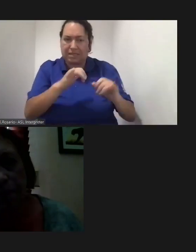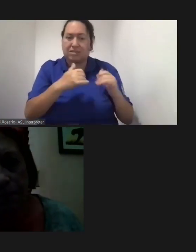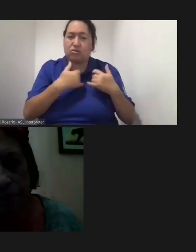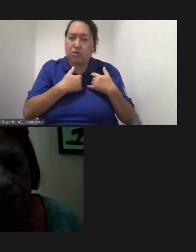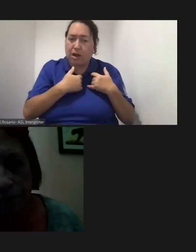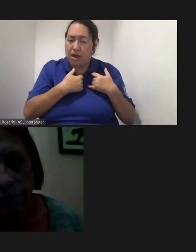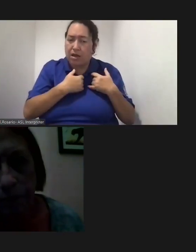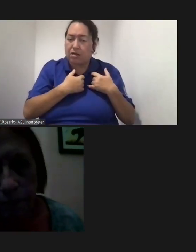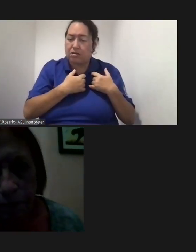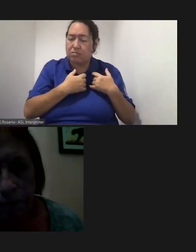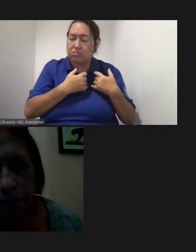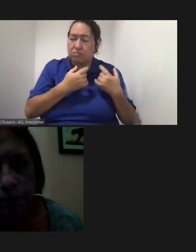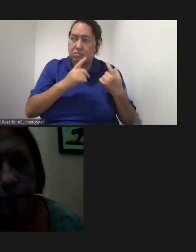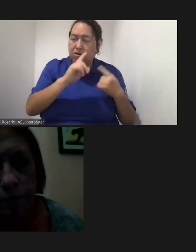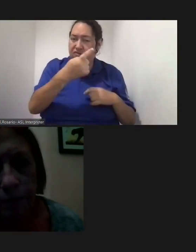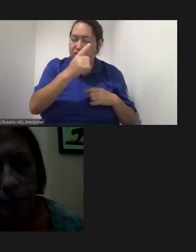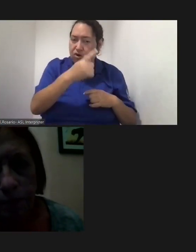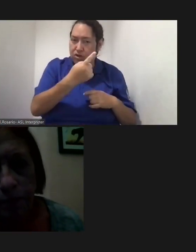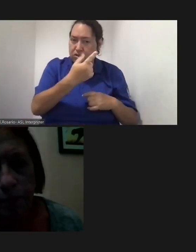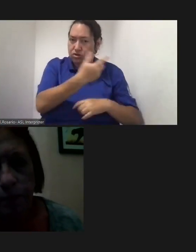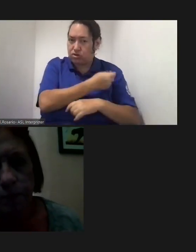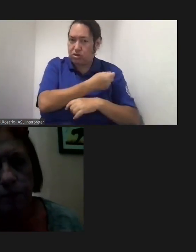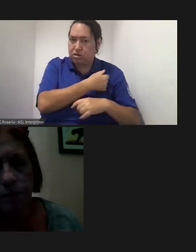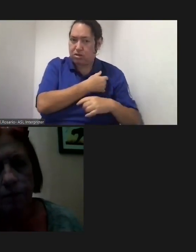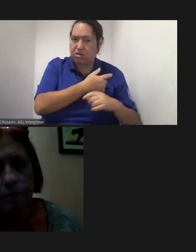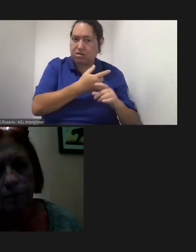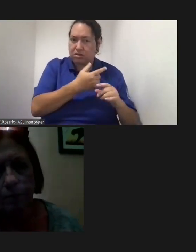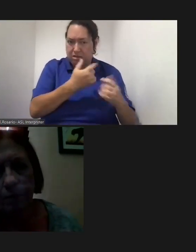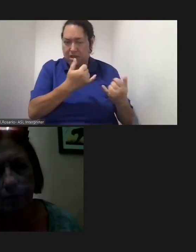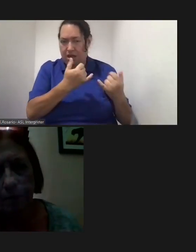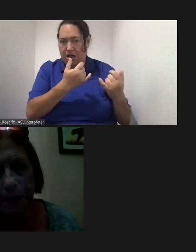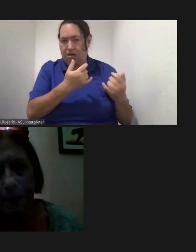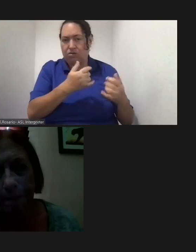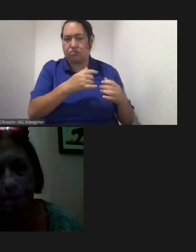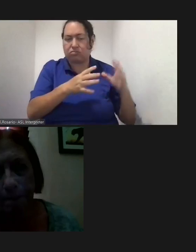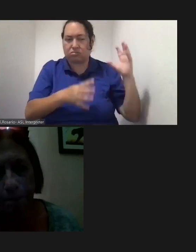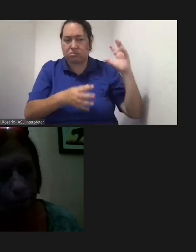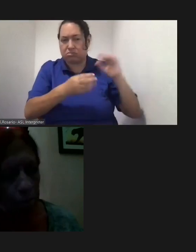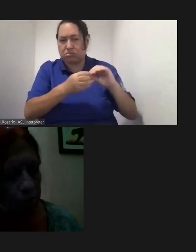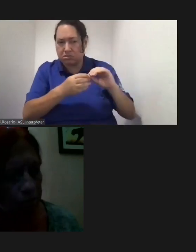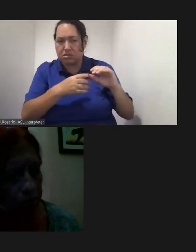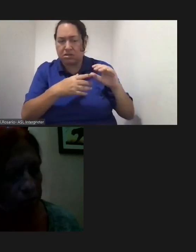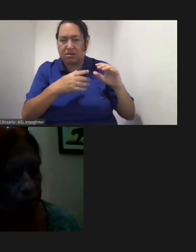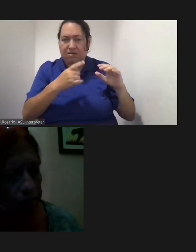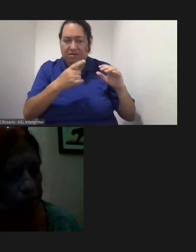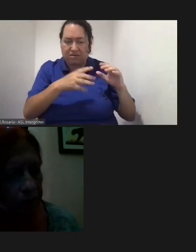their second dose. And so out of that 21, 5 of them came from this cluster overall.